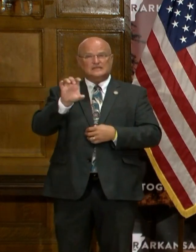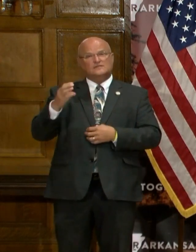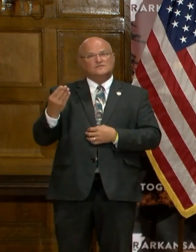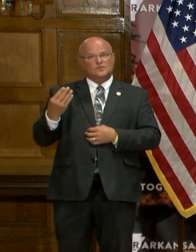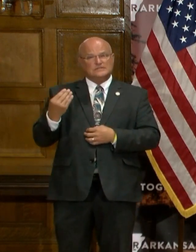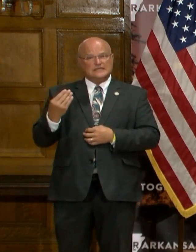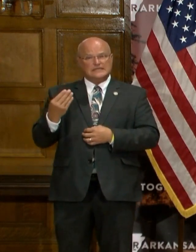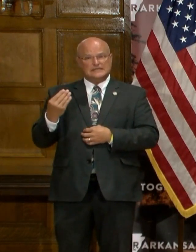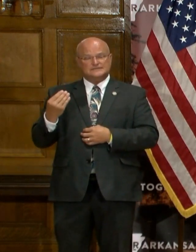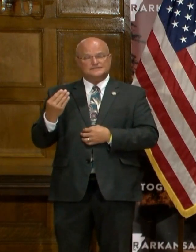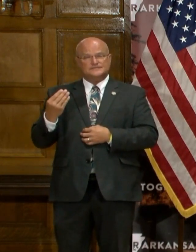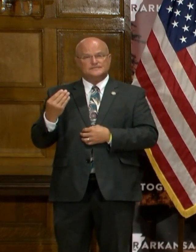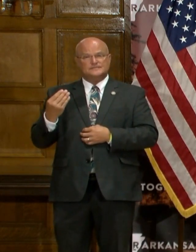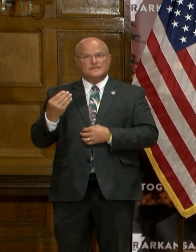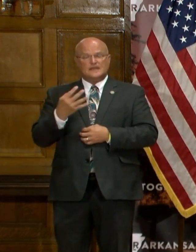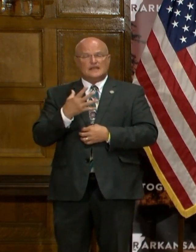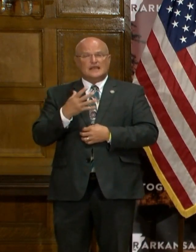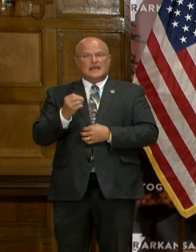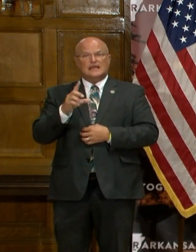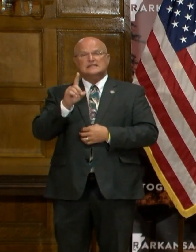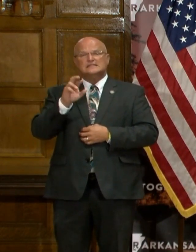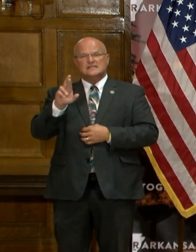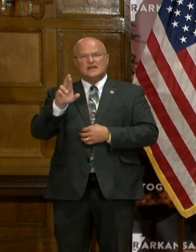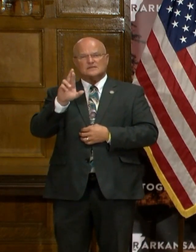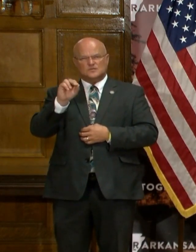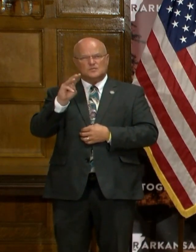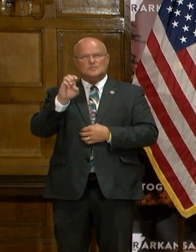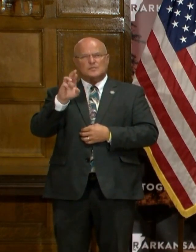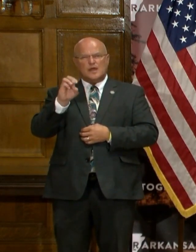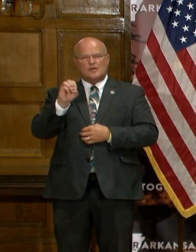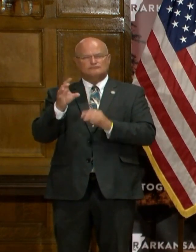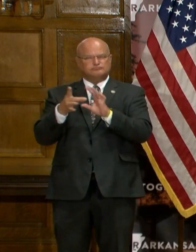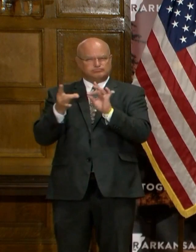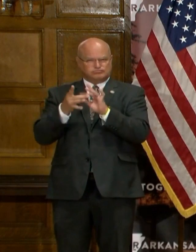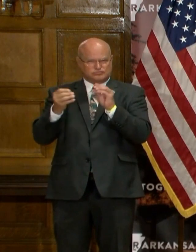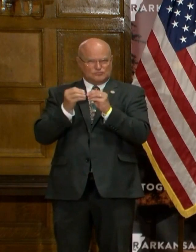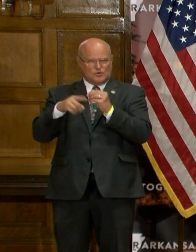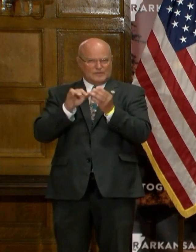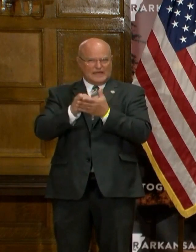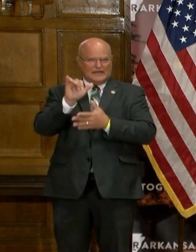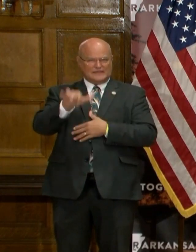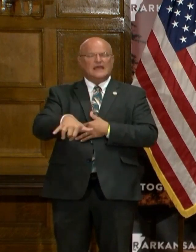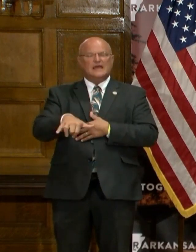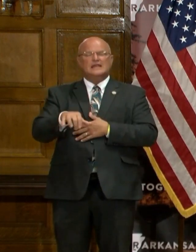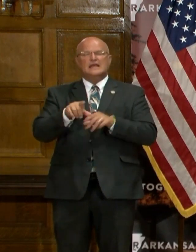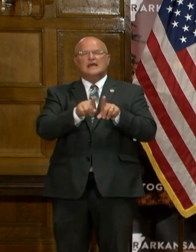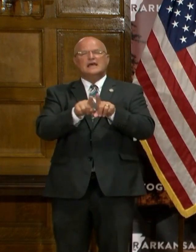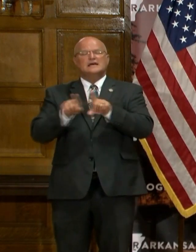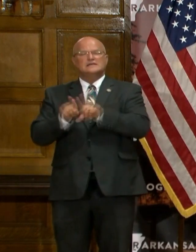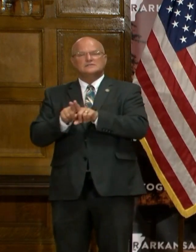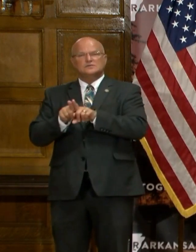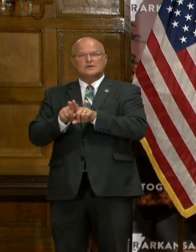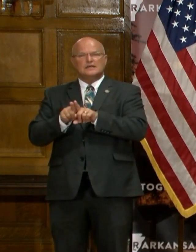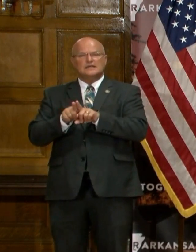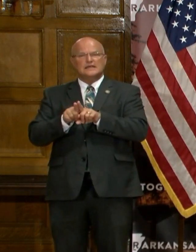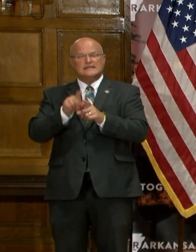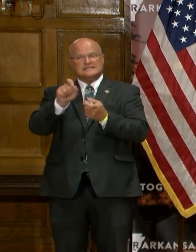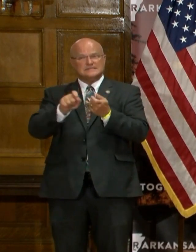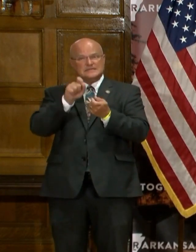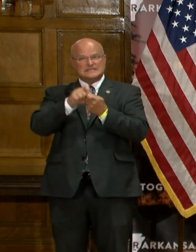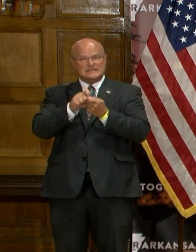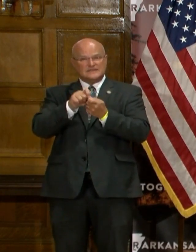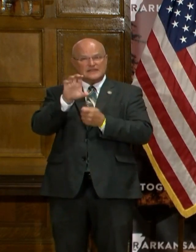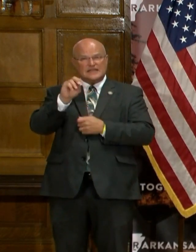814 deaths, and Dr. Romero will have more comments on that, as well as the